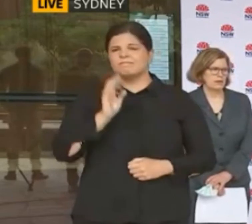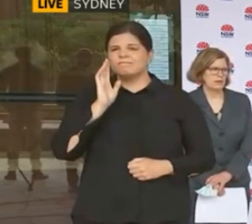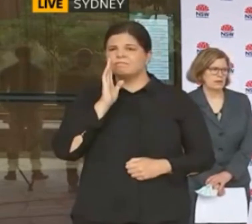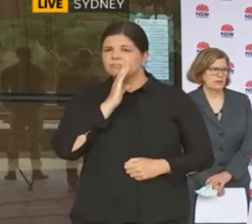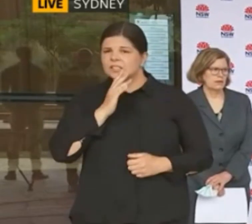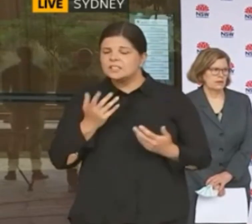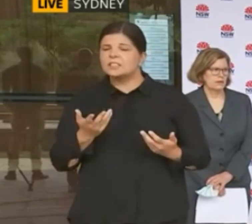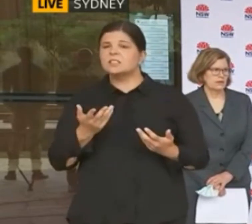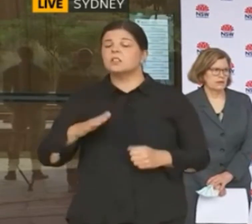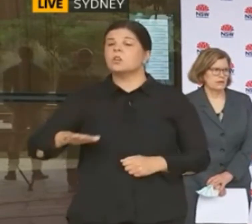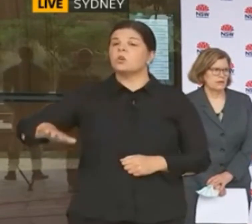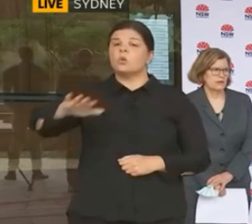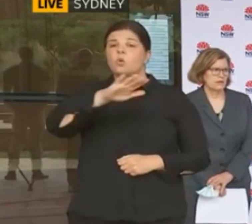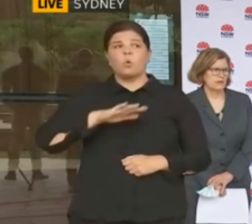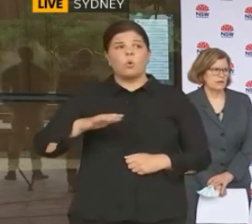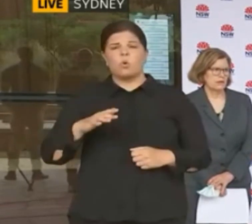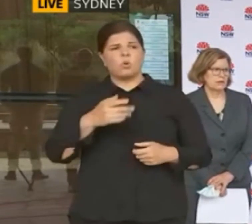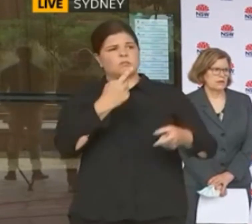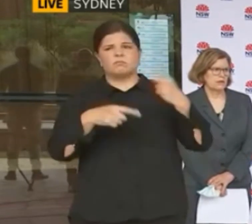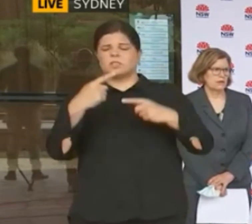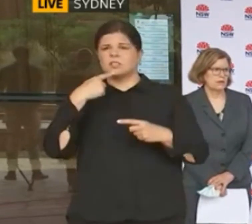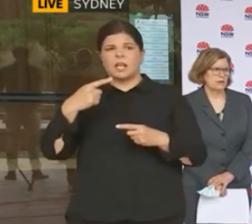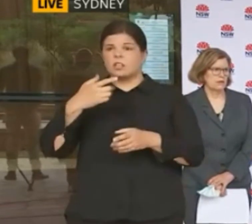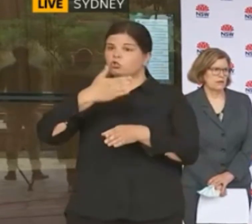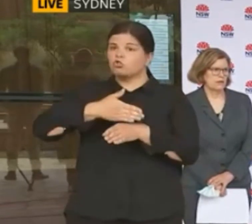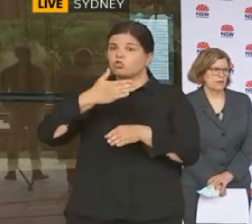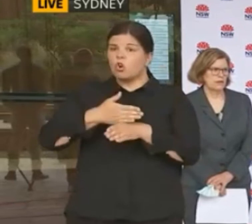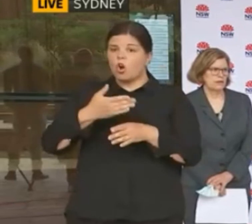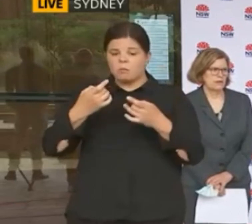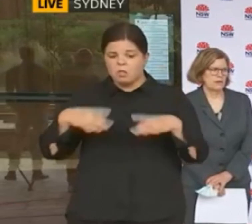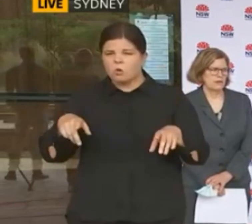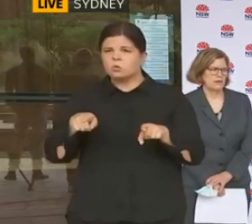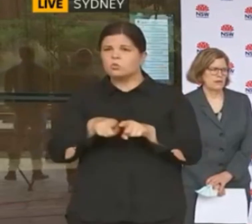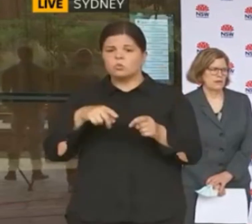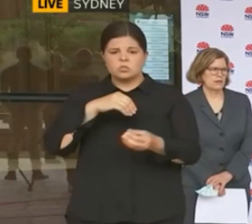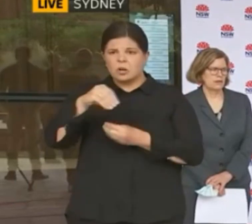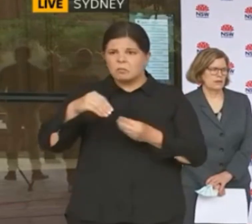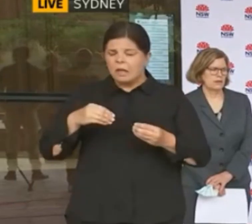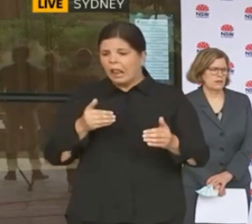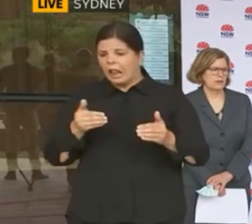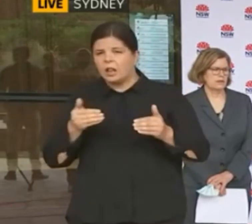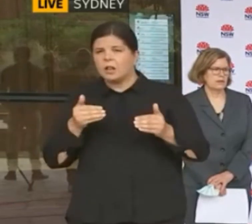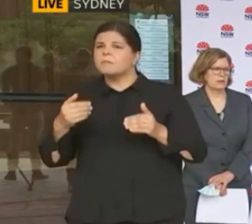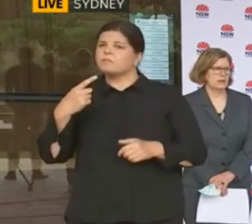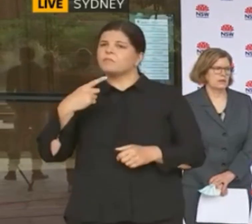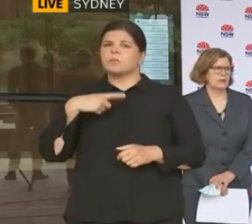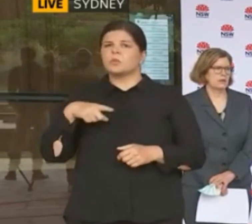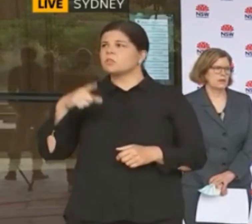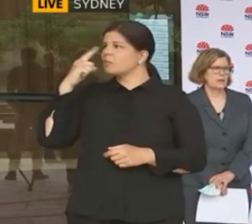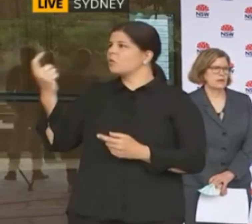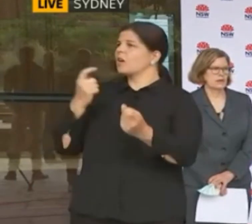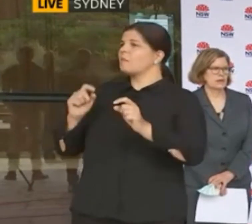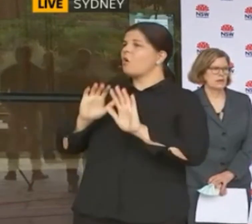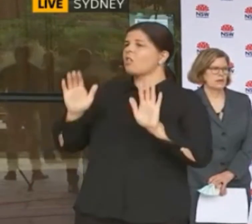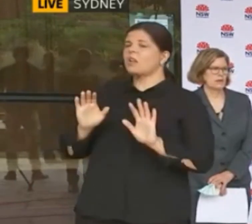tourism operators in all states is that everybody is suffering in terms of jobs and the economy as well. So I think they're all issues we need to turn our attention to.